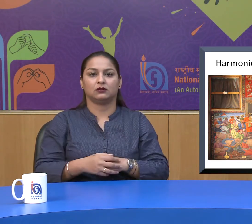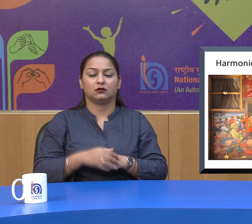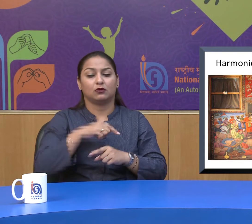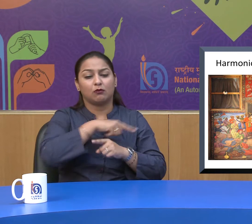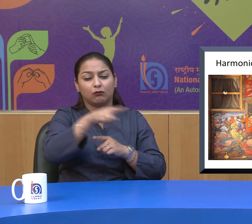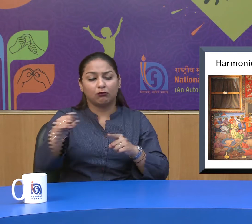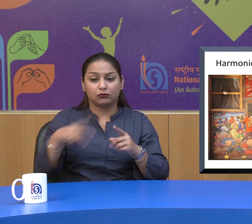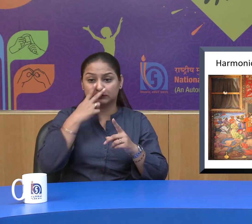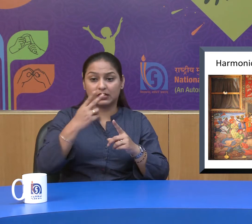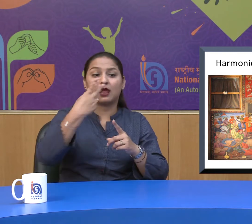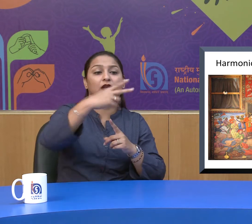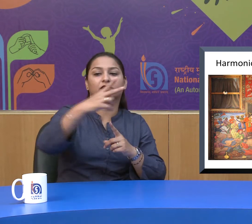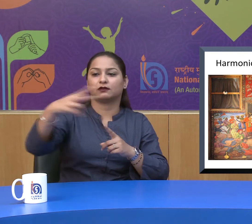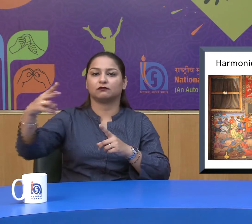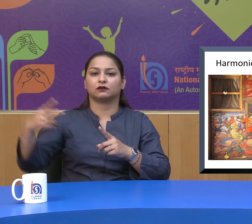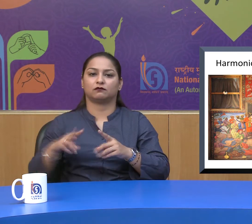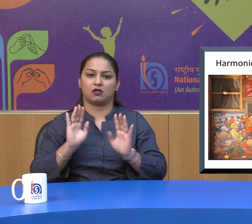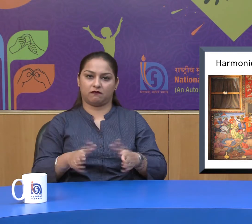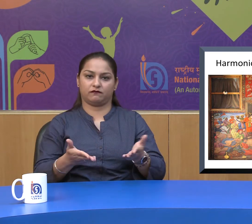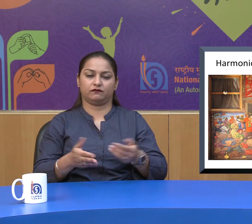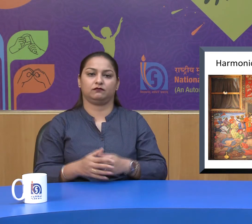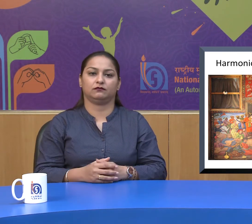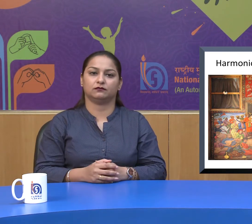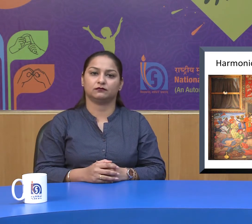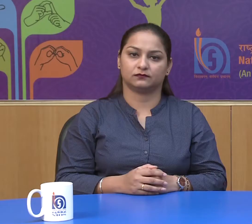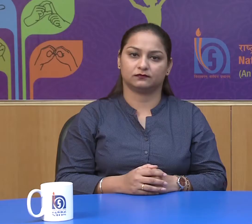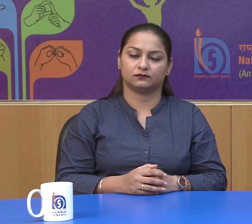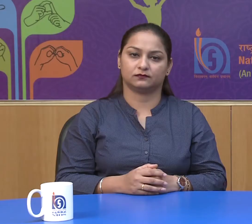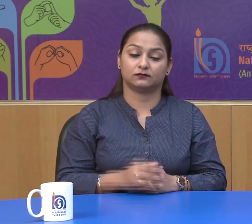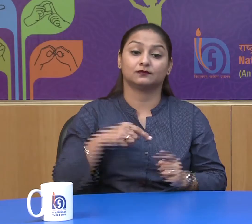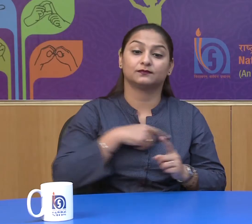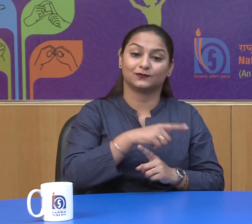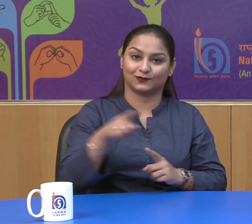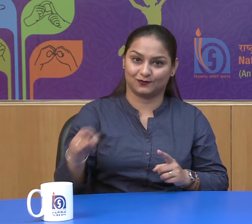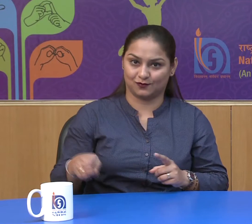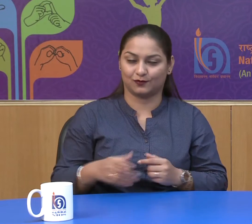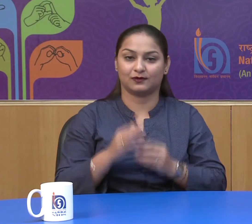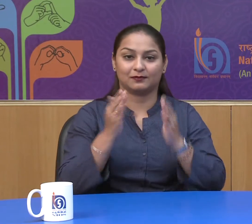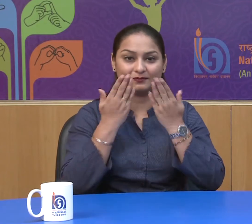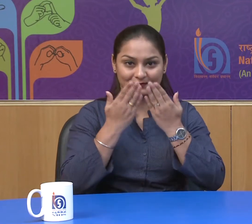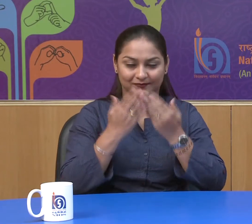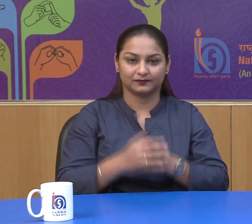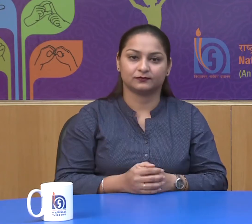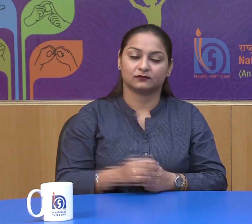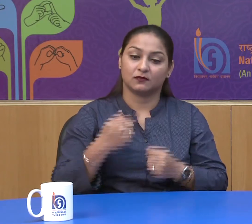other. Dear learners, Now we will